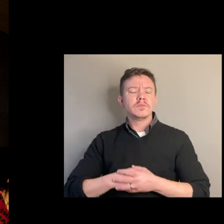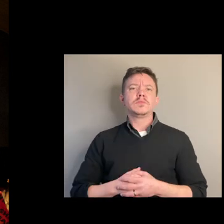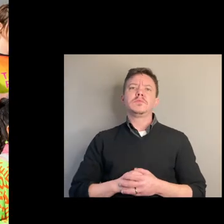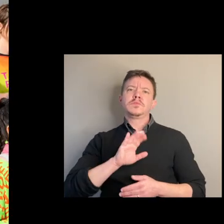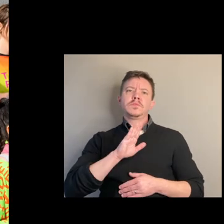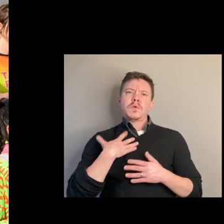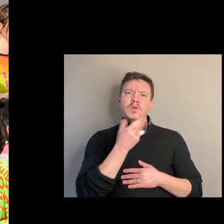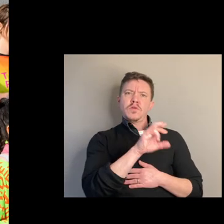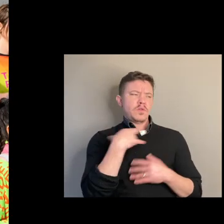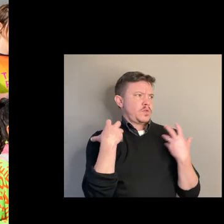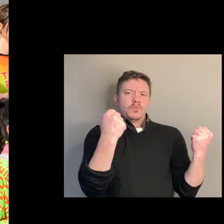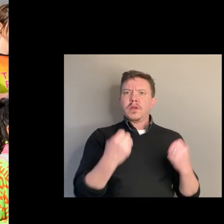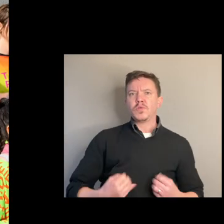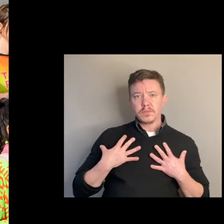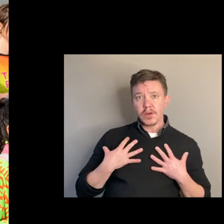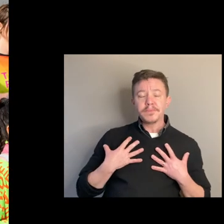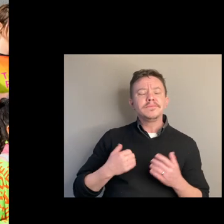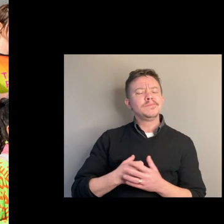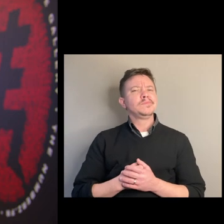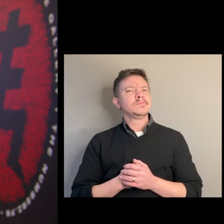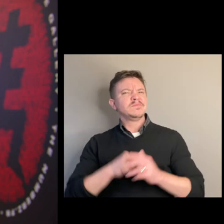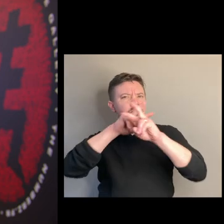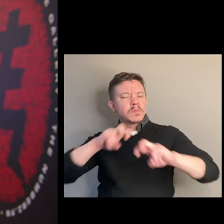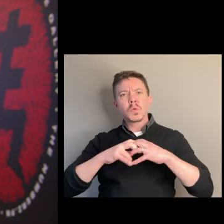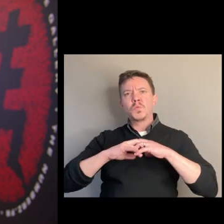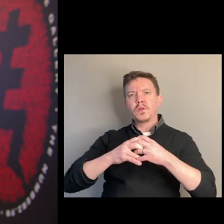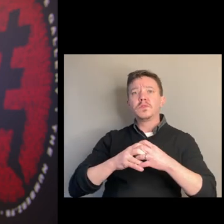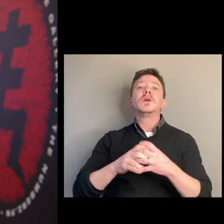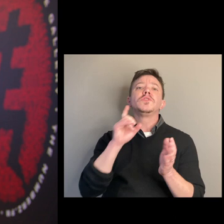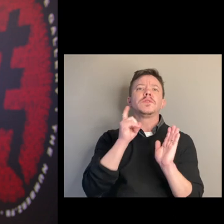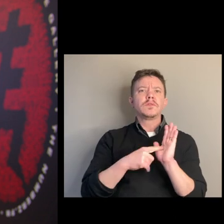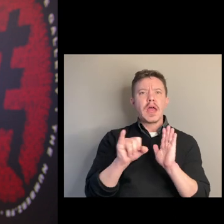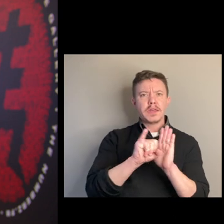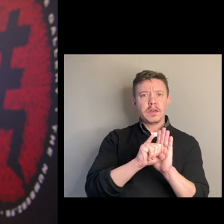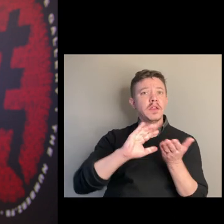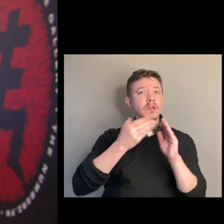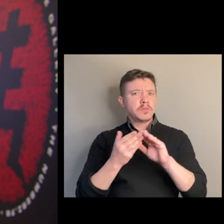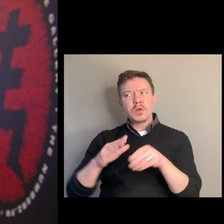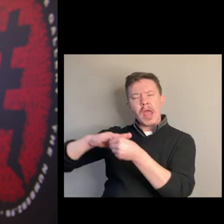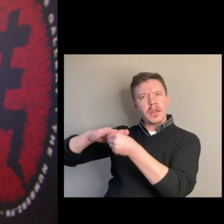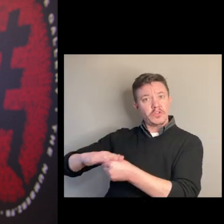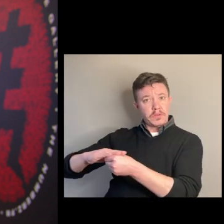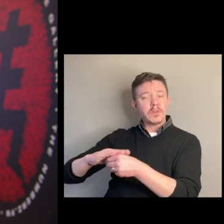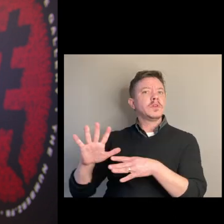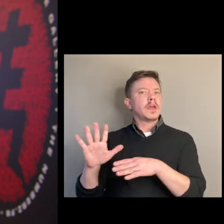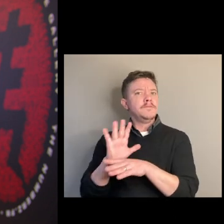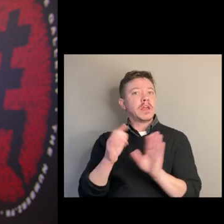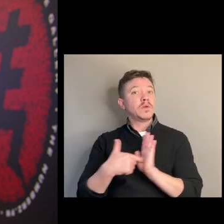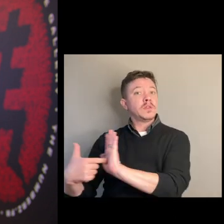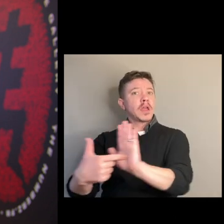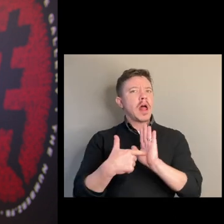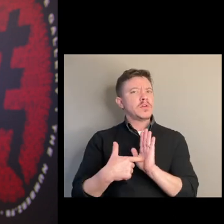family," and "Her bravery inspires." Exploring the intersections of identity, community, and injustice,